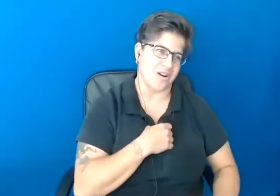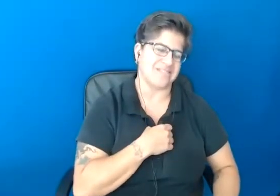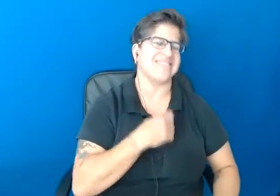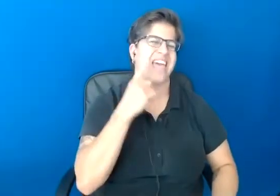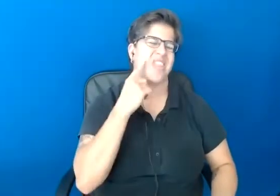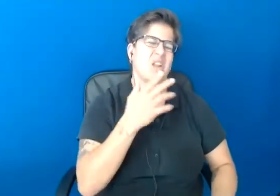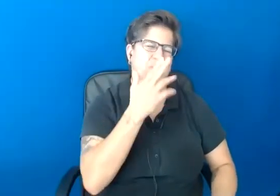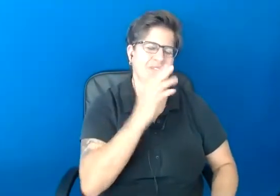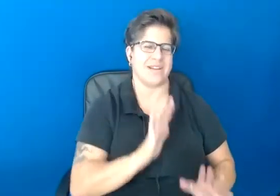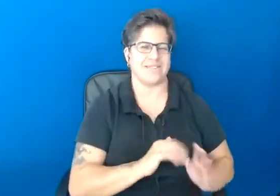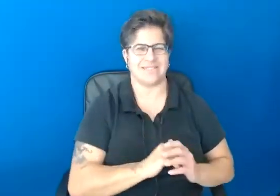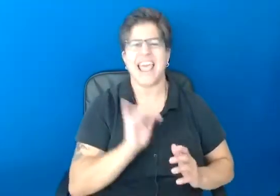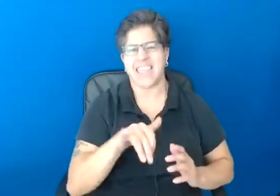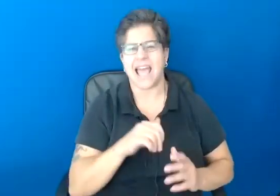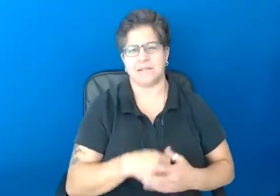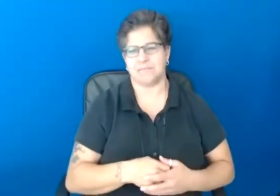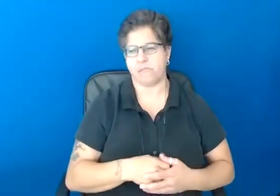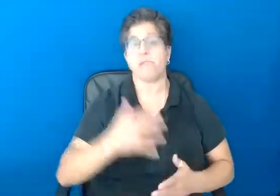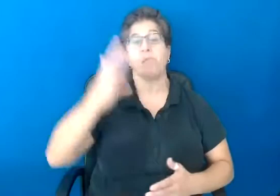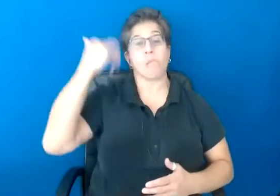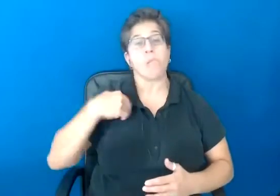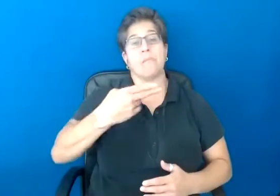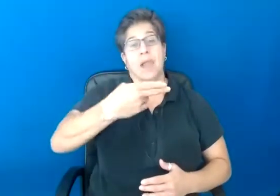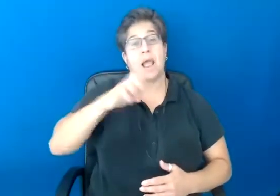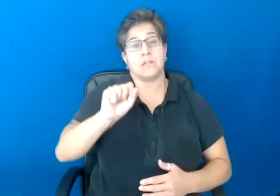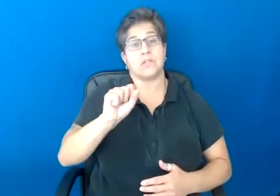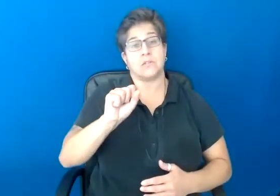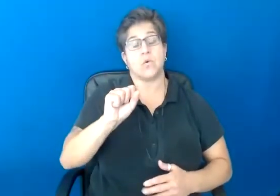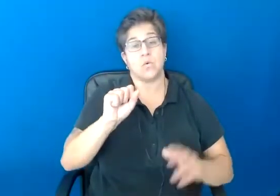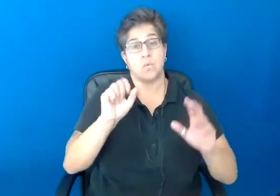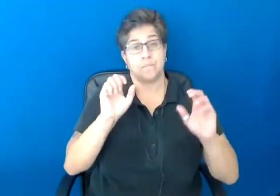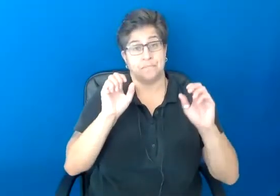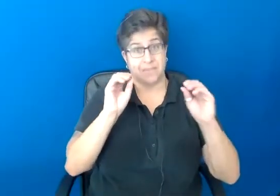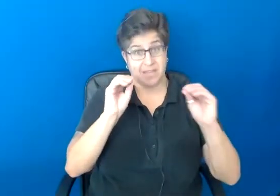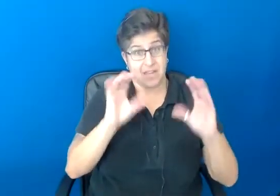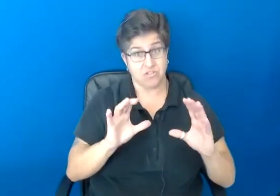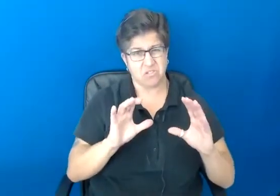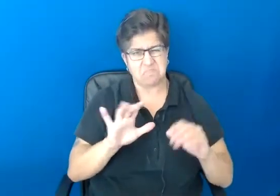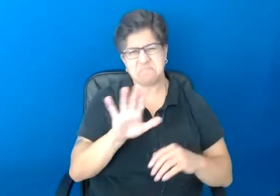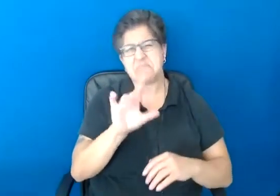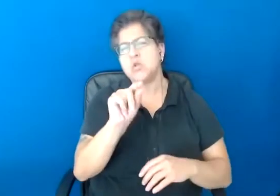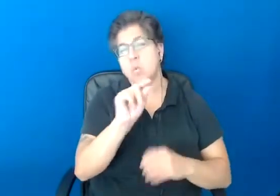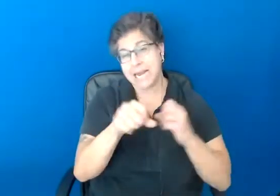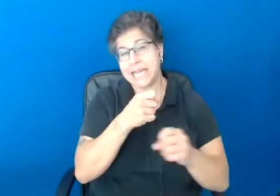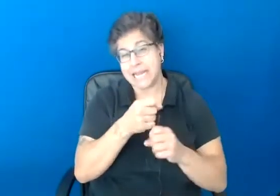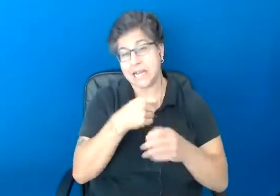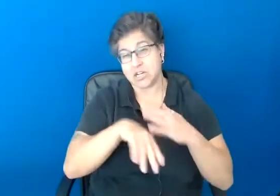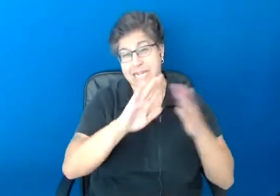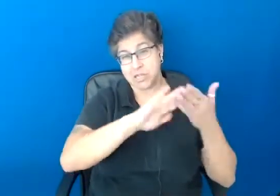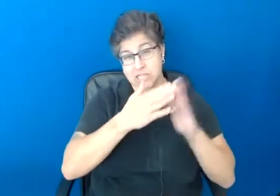city that was co-ed. And it was a Catholic high school, which is why they hired me, because I had no qualifications.